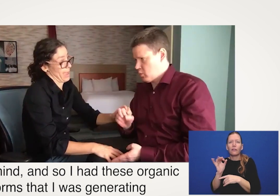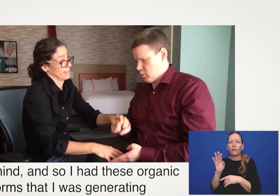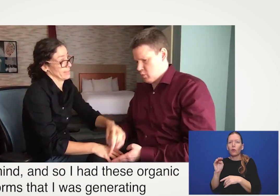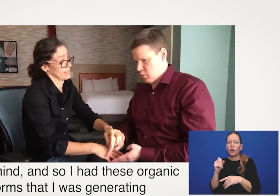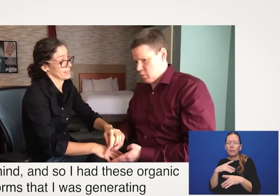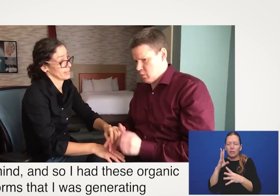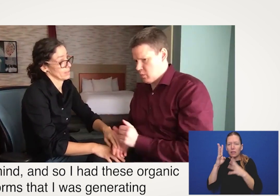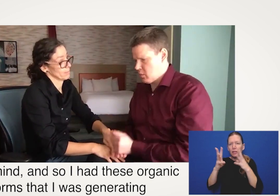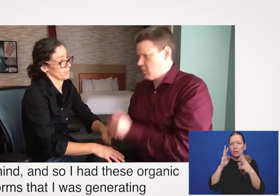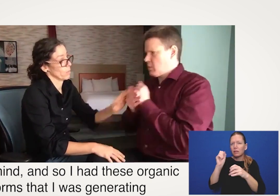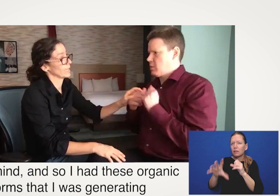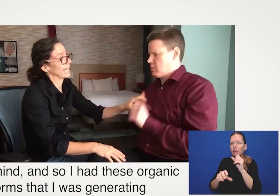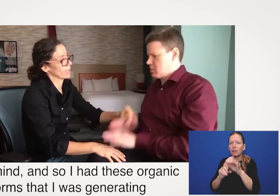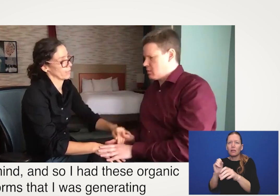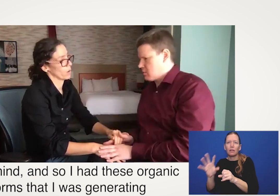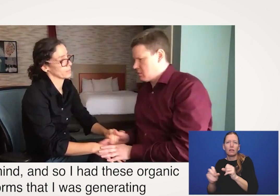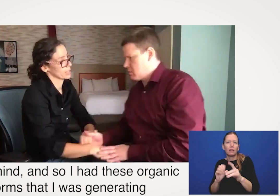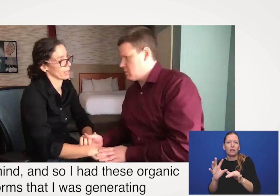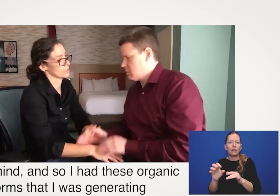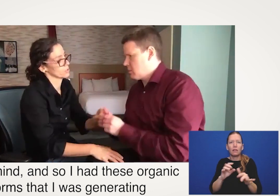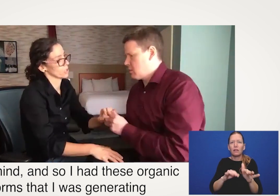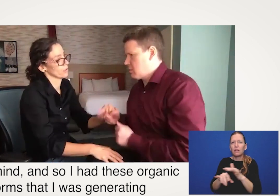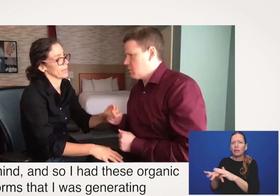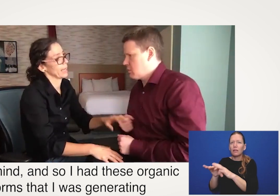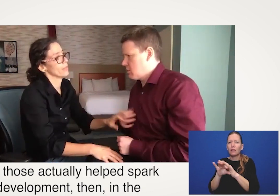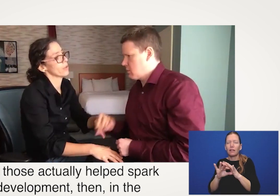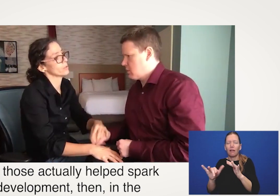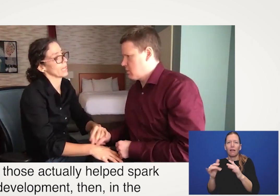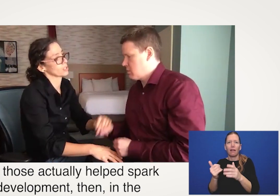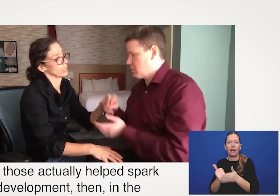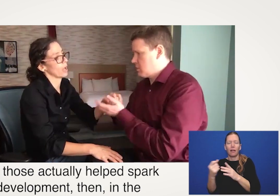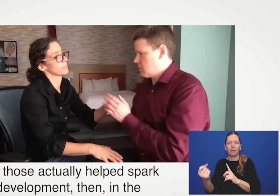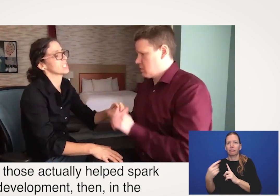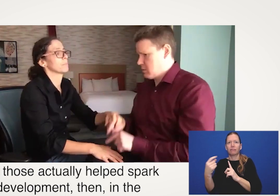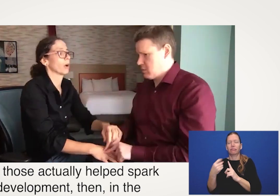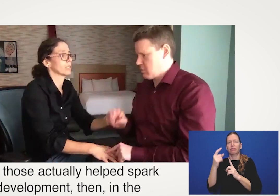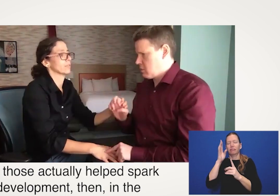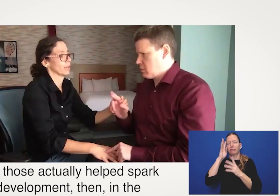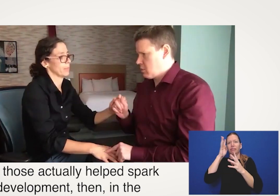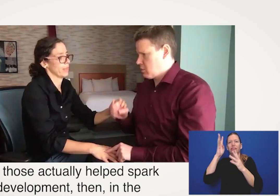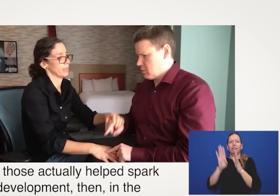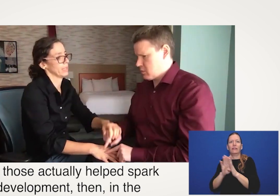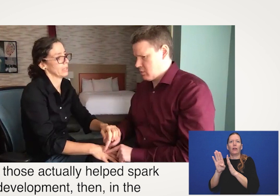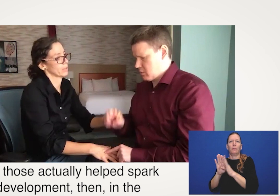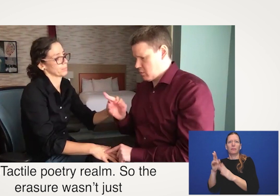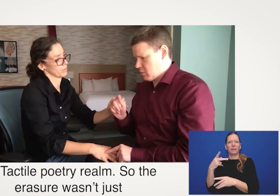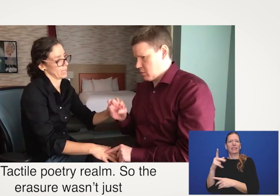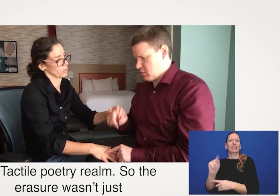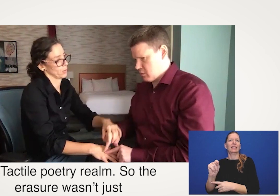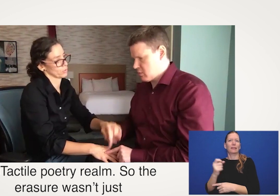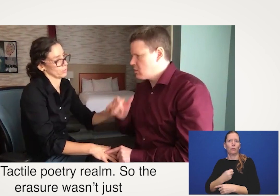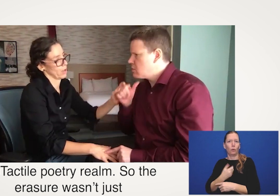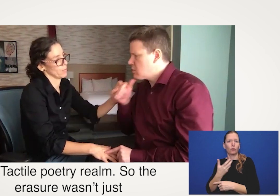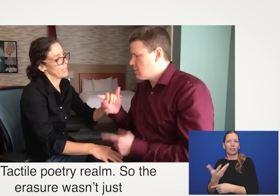so I had these organic forms that I was generating, and those actually helped spark development then in the